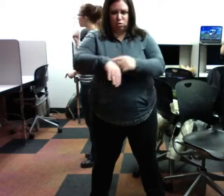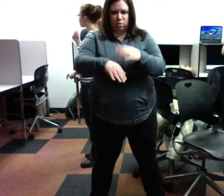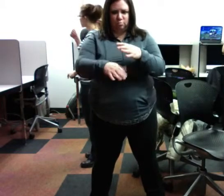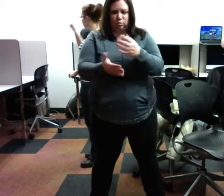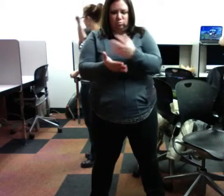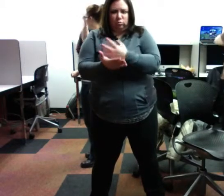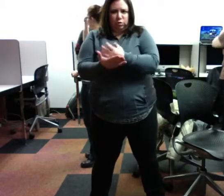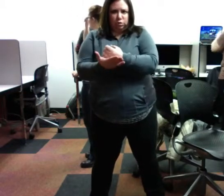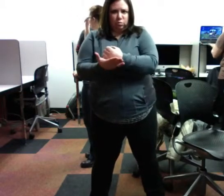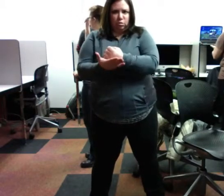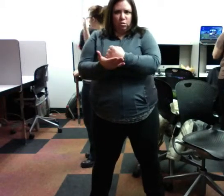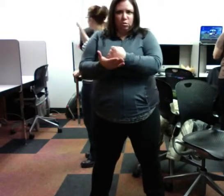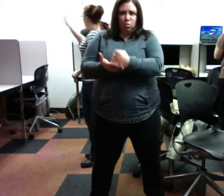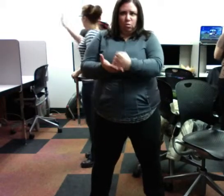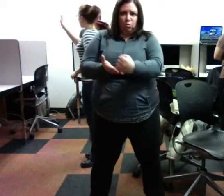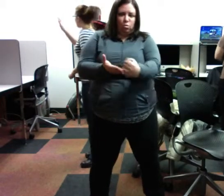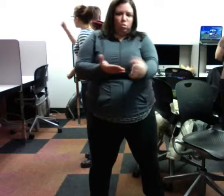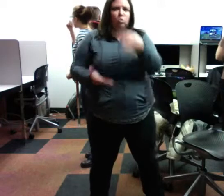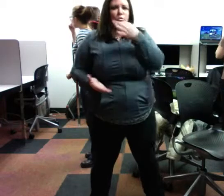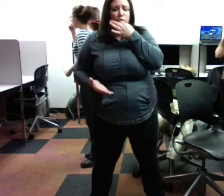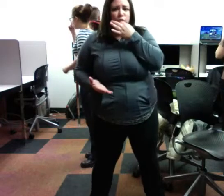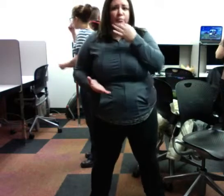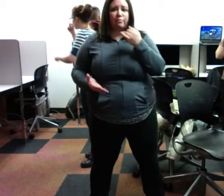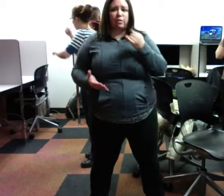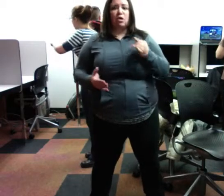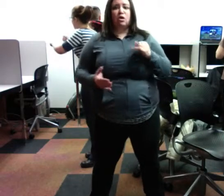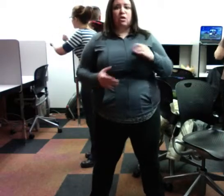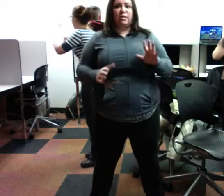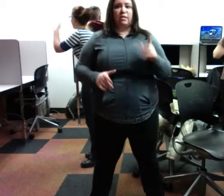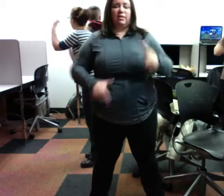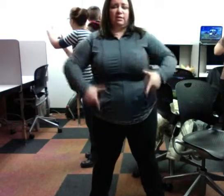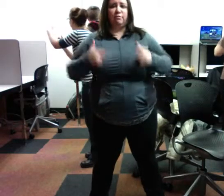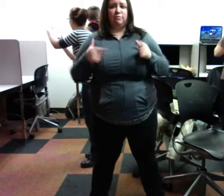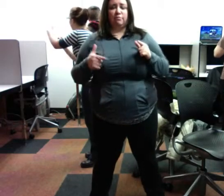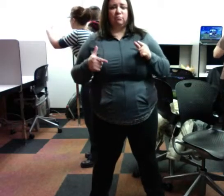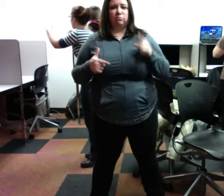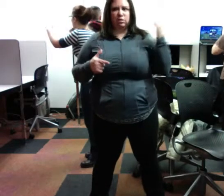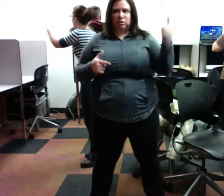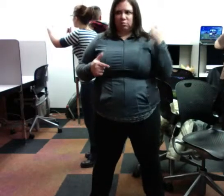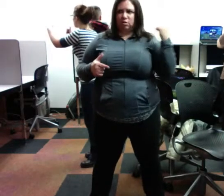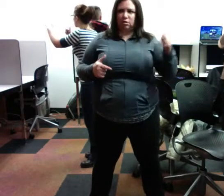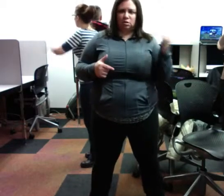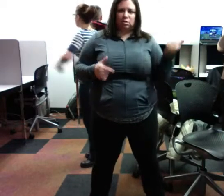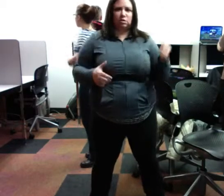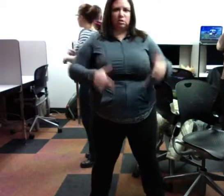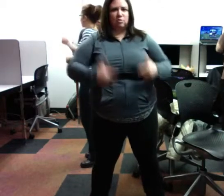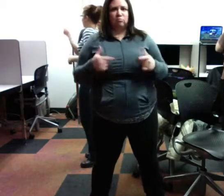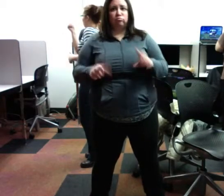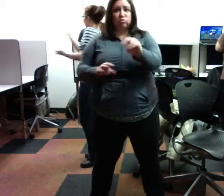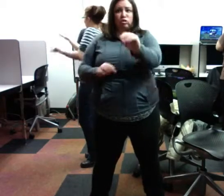waste it living someone else's life. Don't be trapped by dogma, which is living with the results of other people's